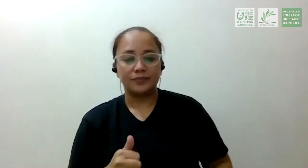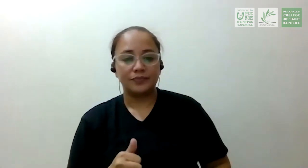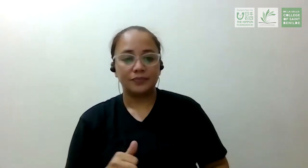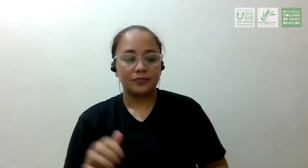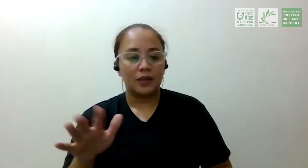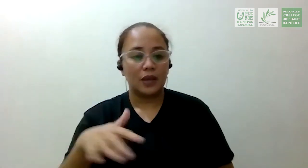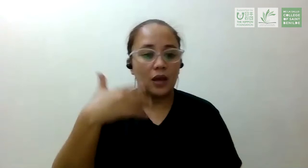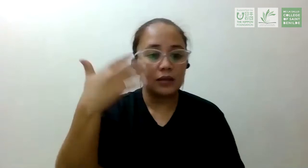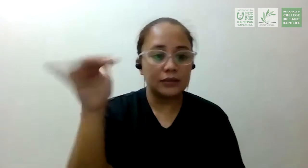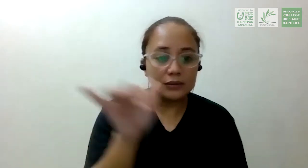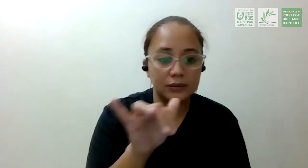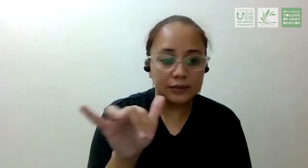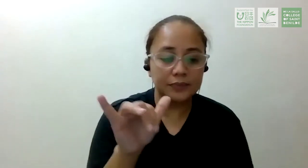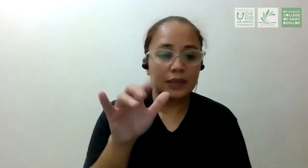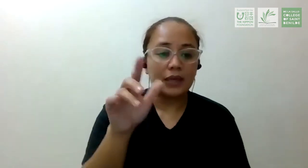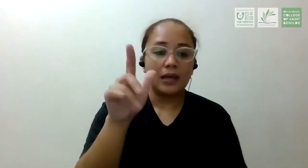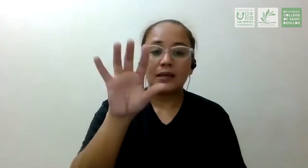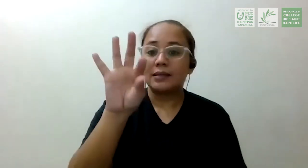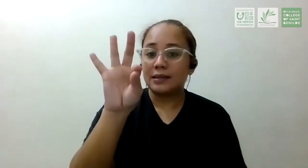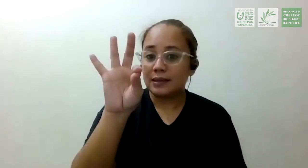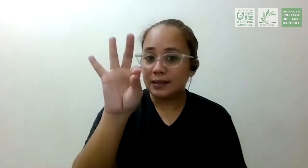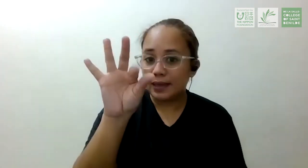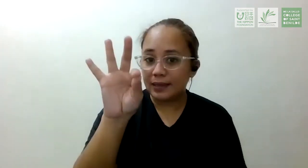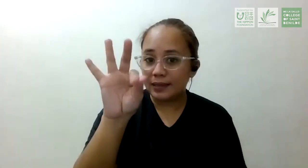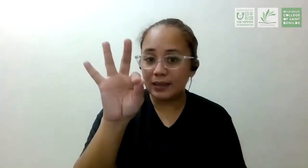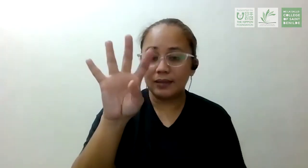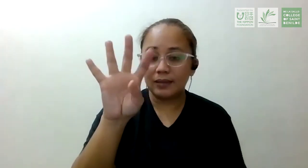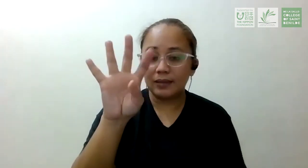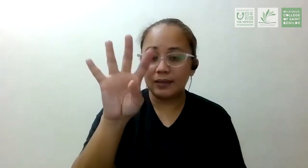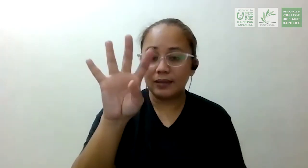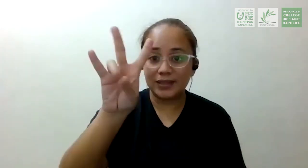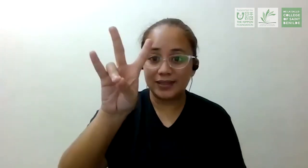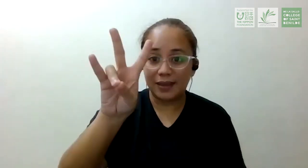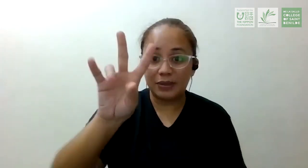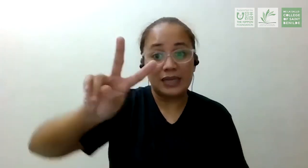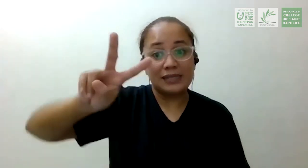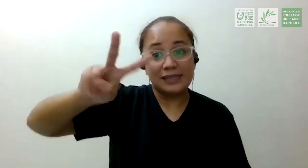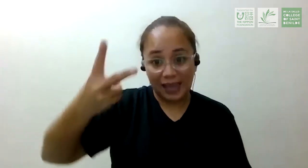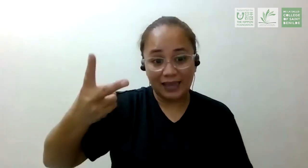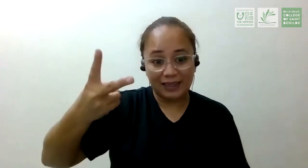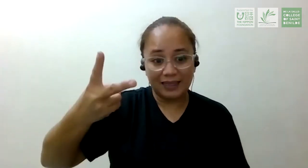And also in 1947, the second